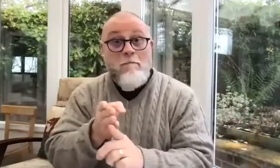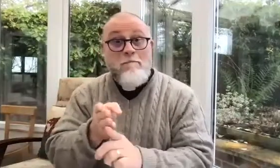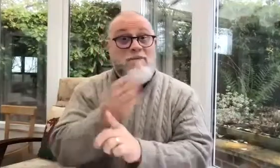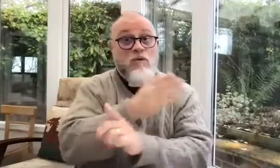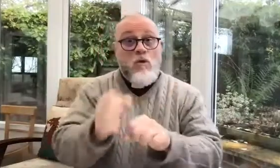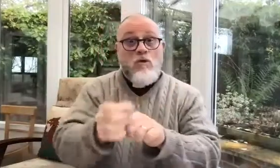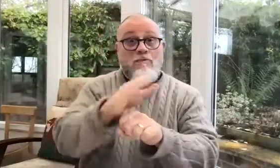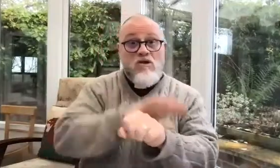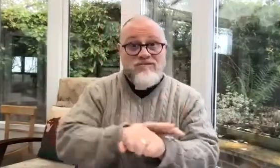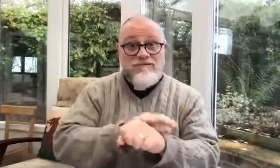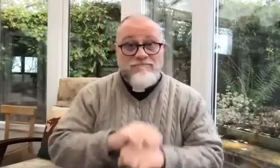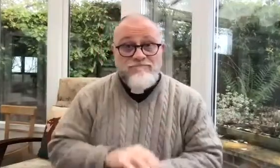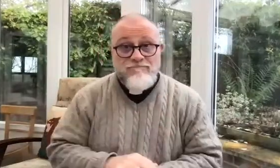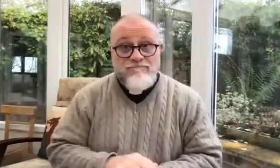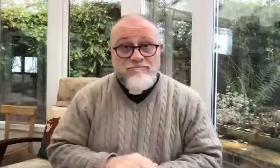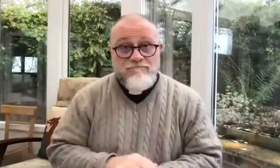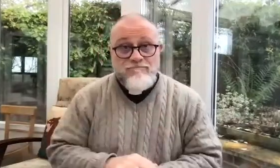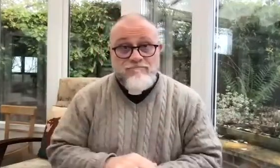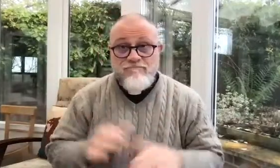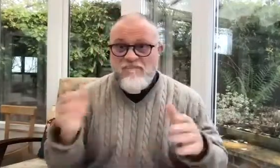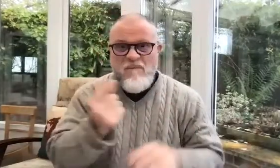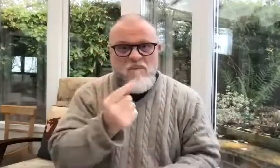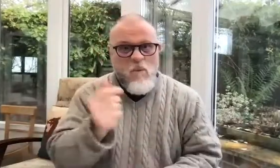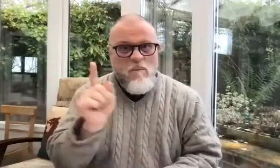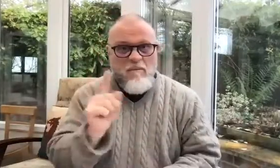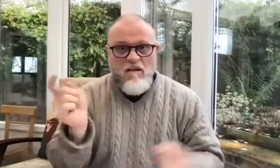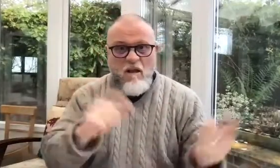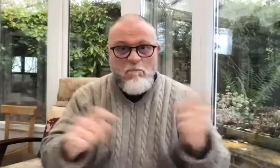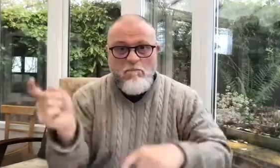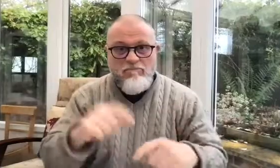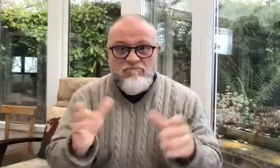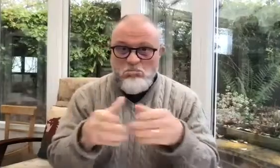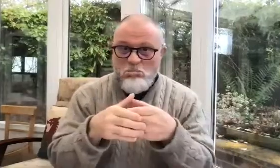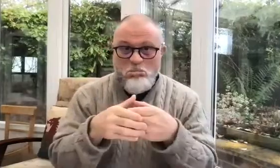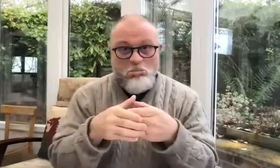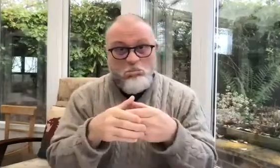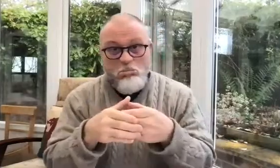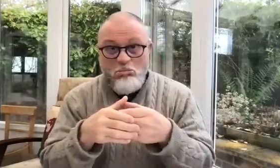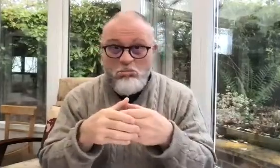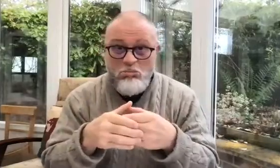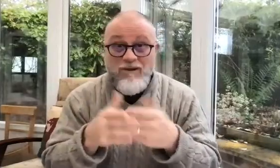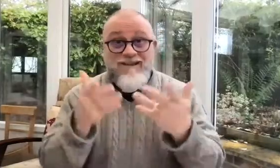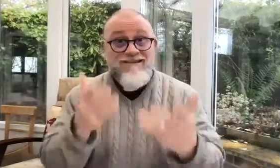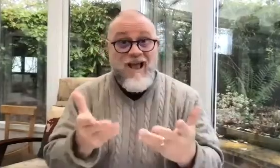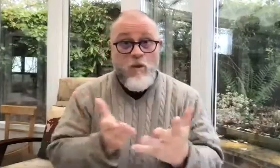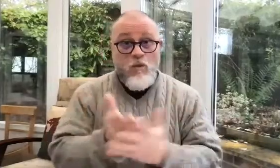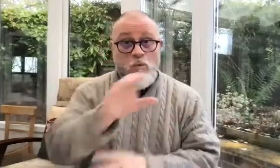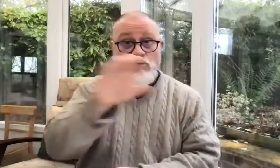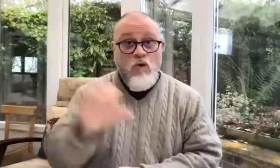So there's an interesting thing about that. Before the coronavirus, few people would come to visual word gathering,